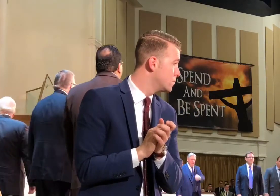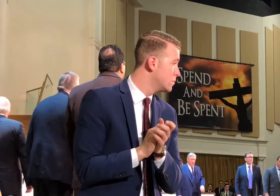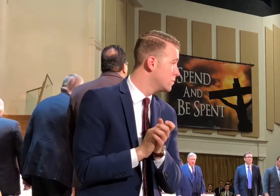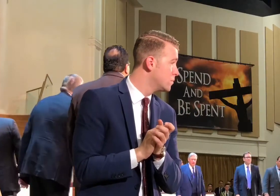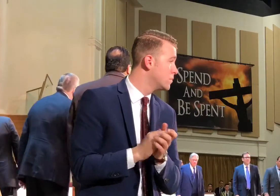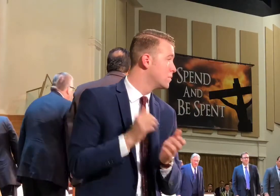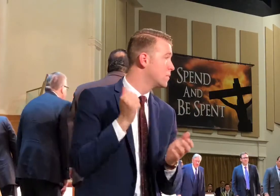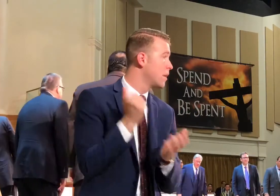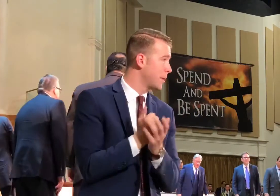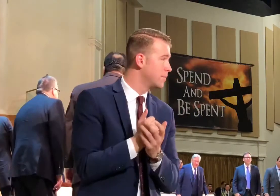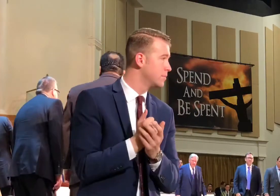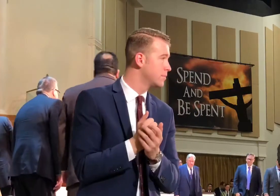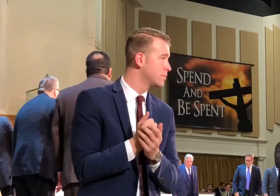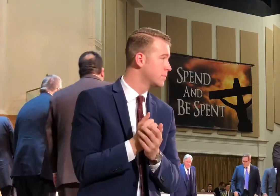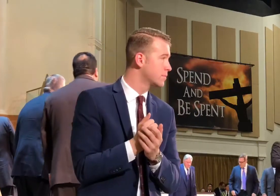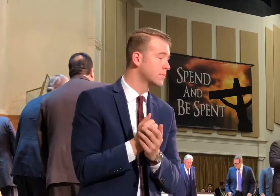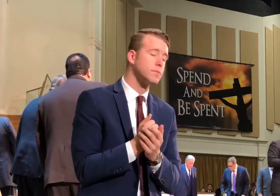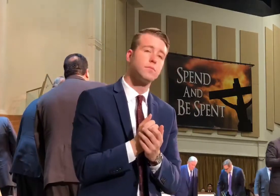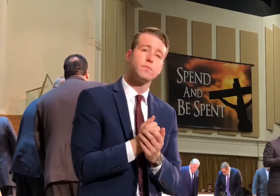Amen.